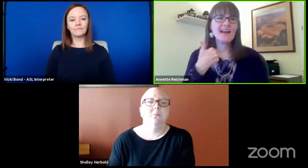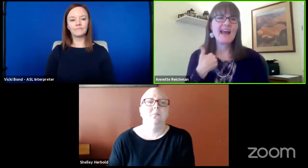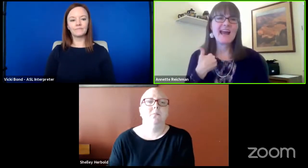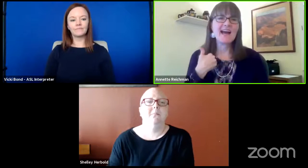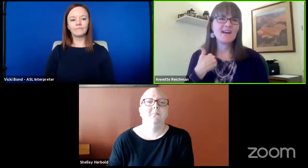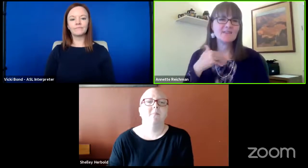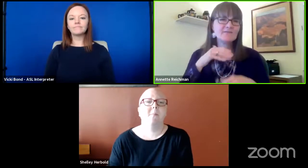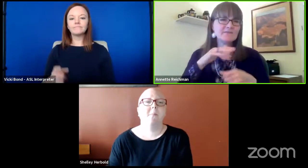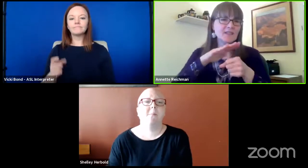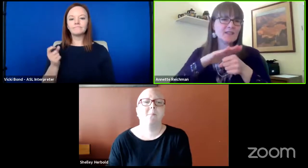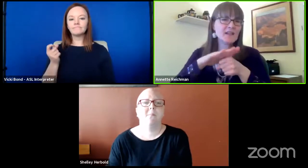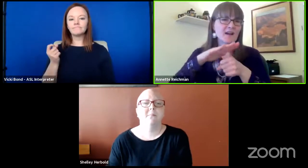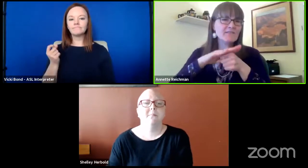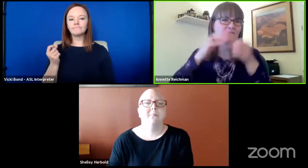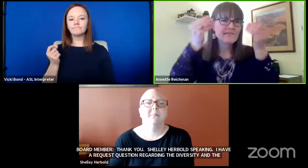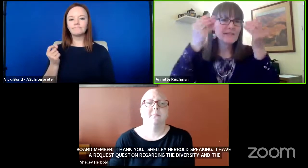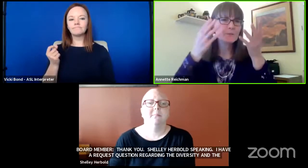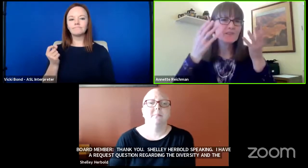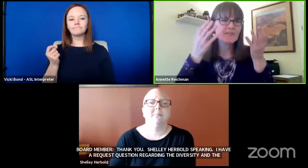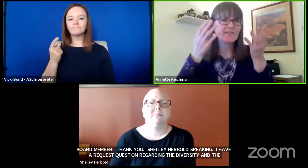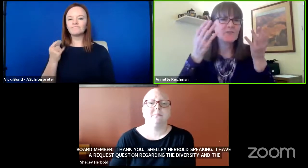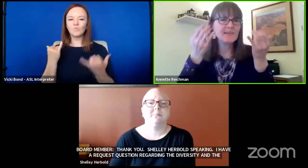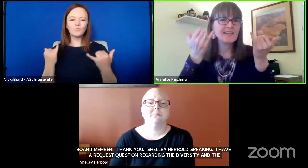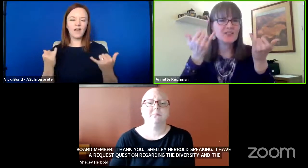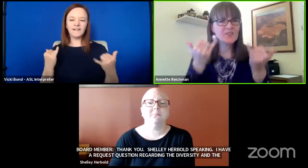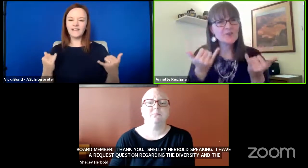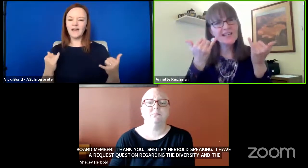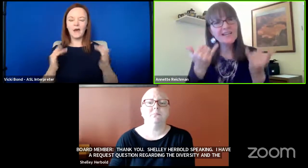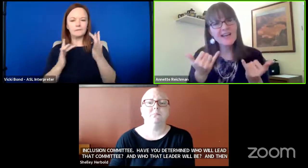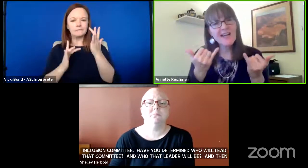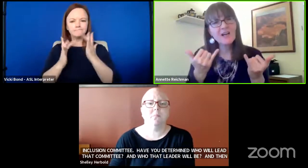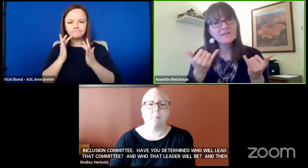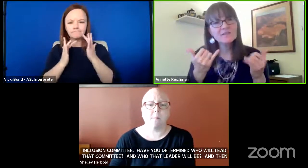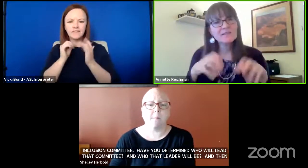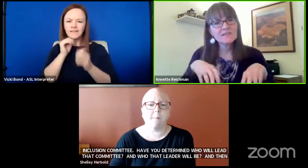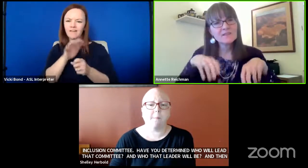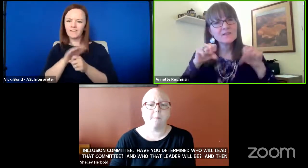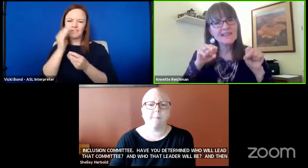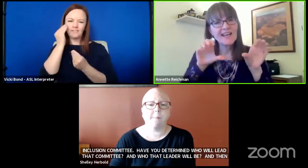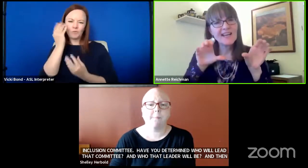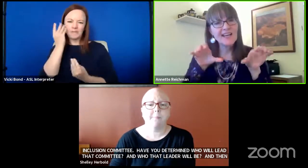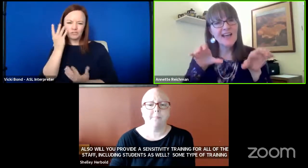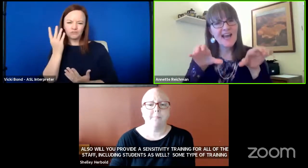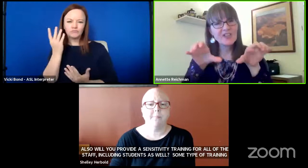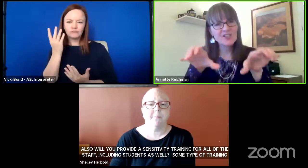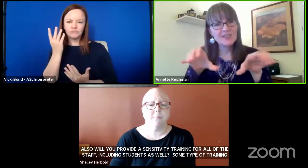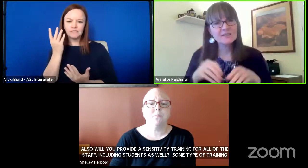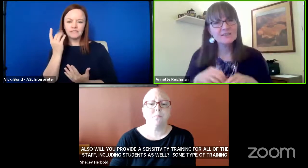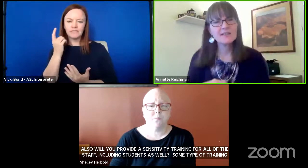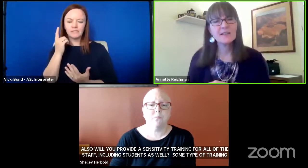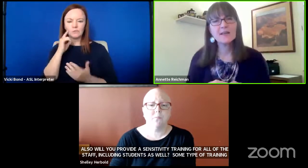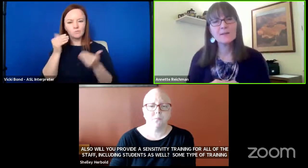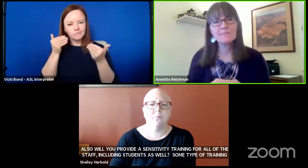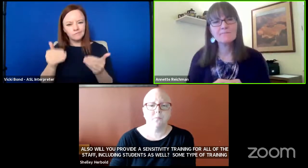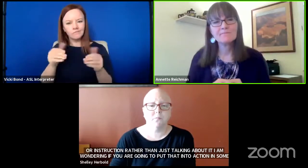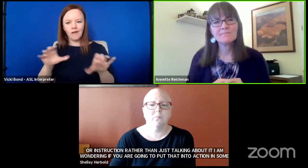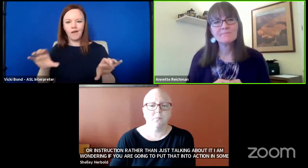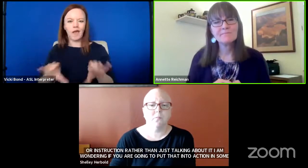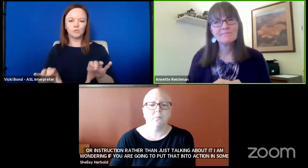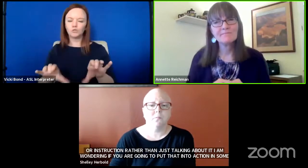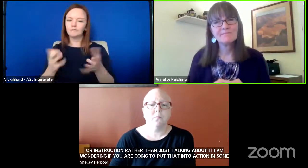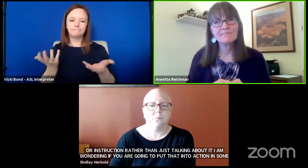We don't have enough information right now to take action.